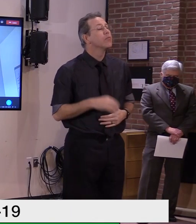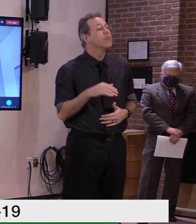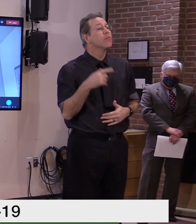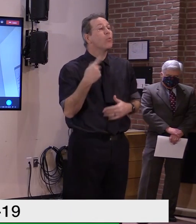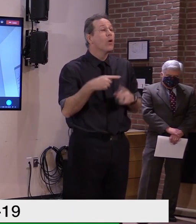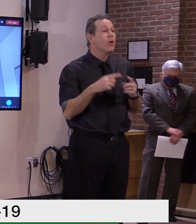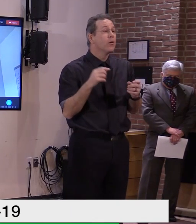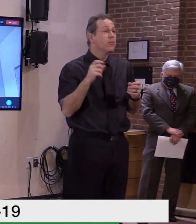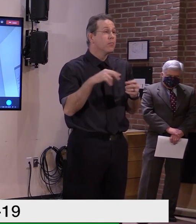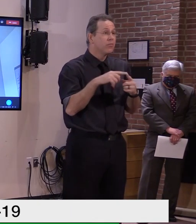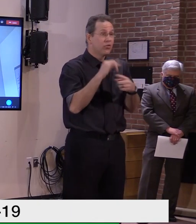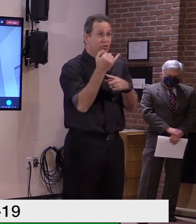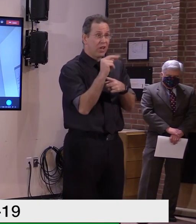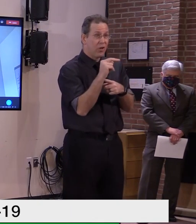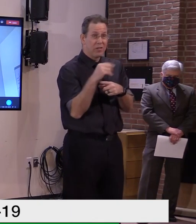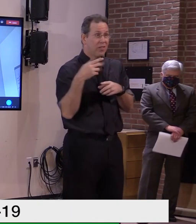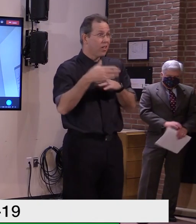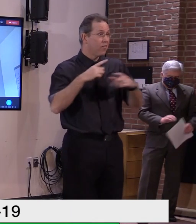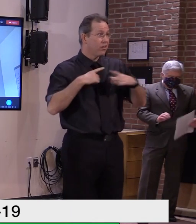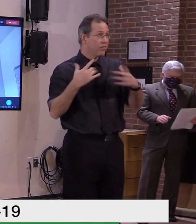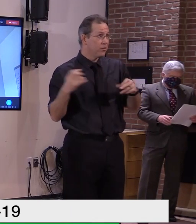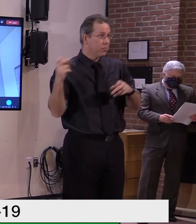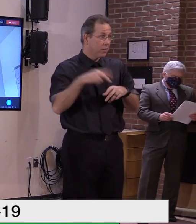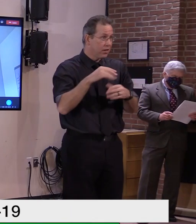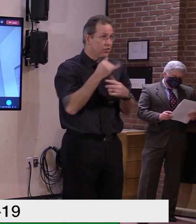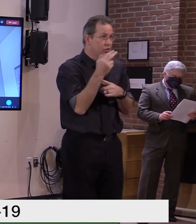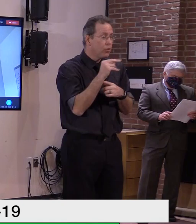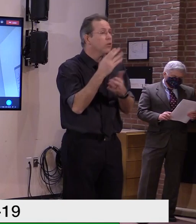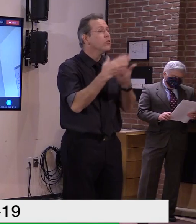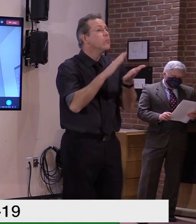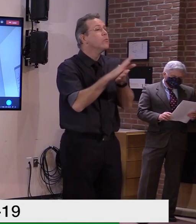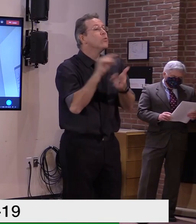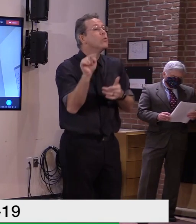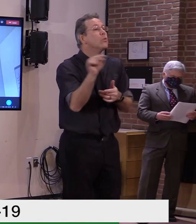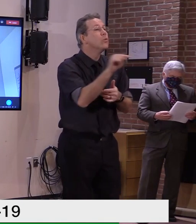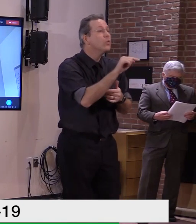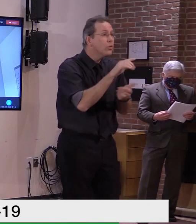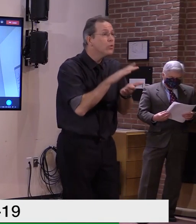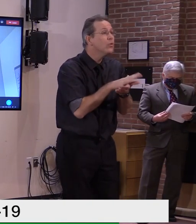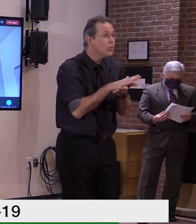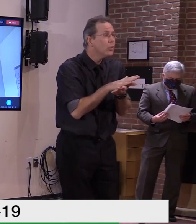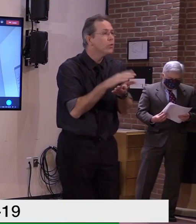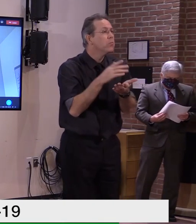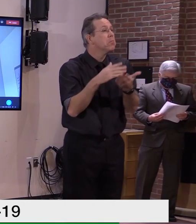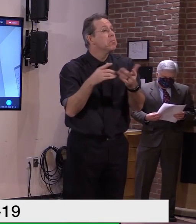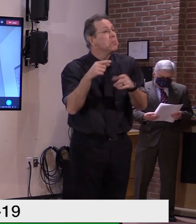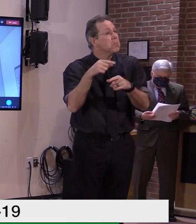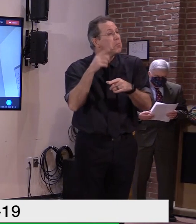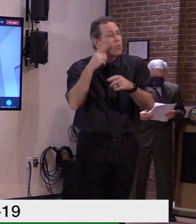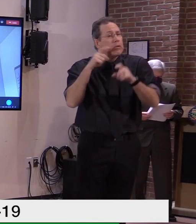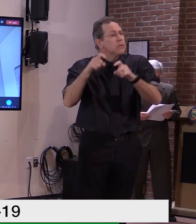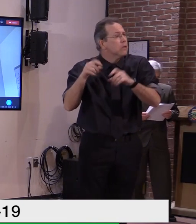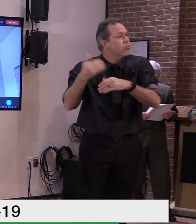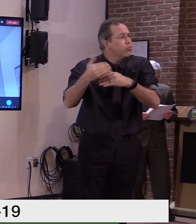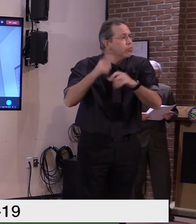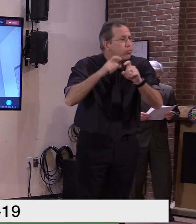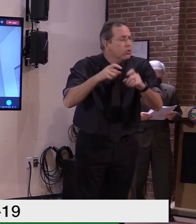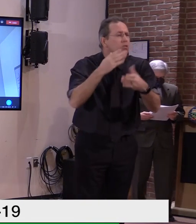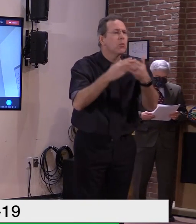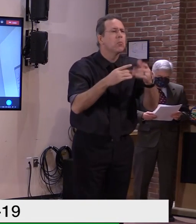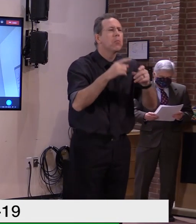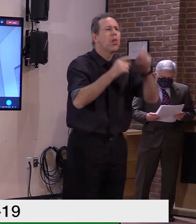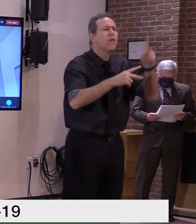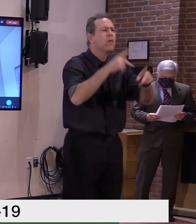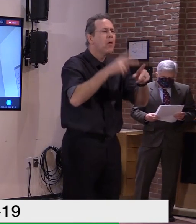of worsening health conditions from the holidays and the related impact on staff availability, decided to implement remote learning.